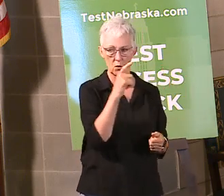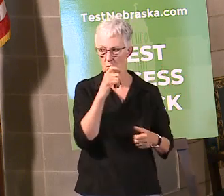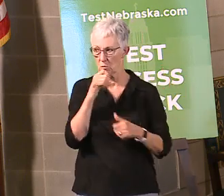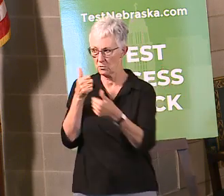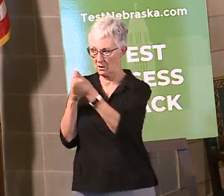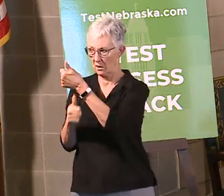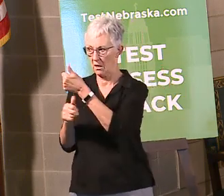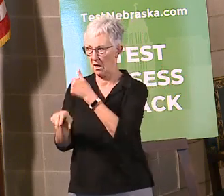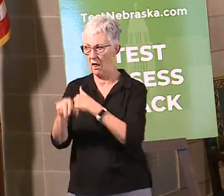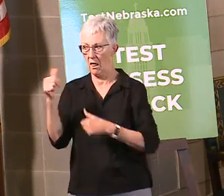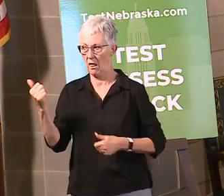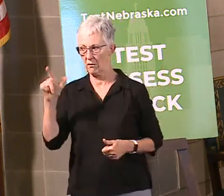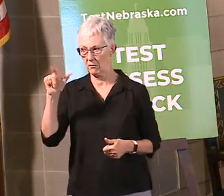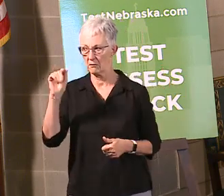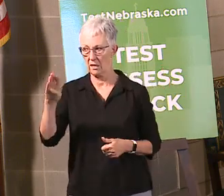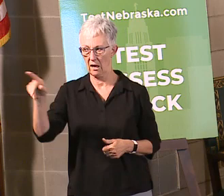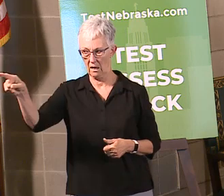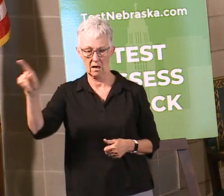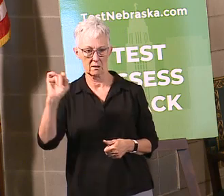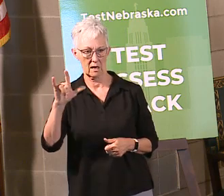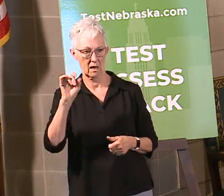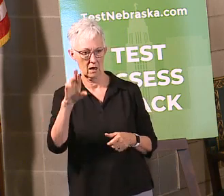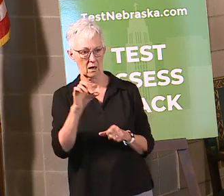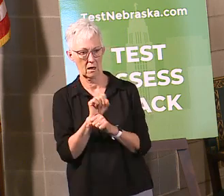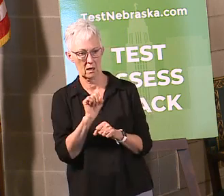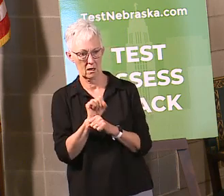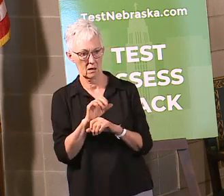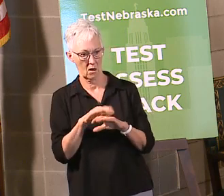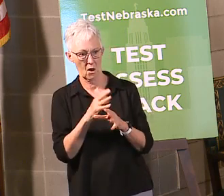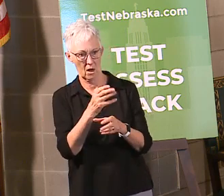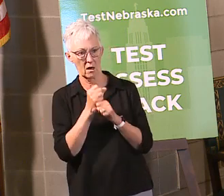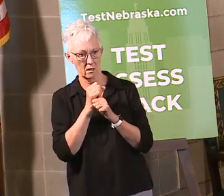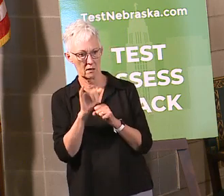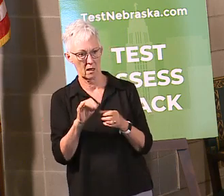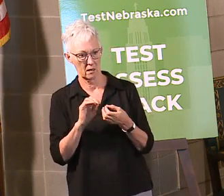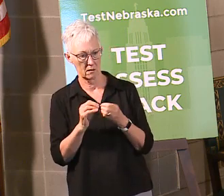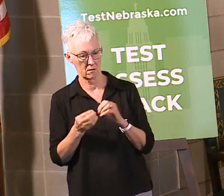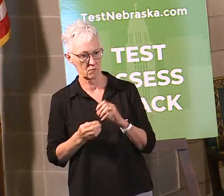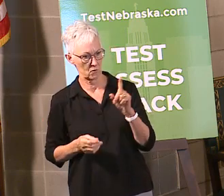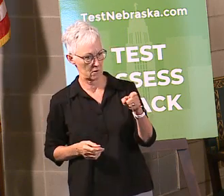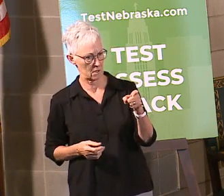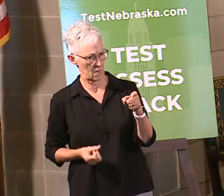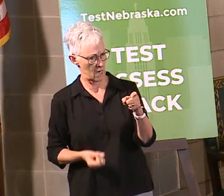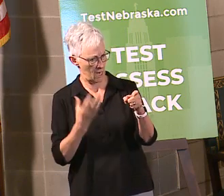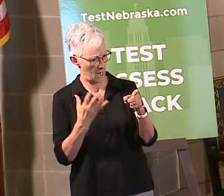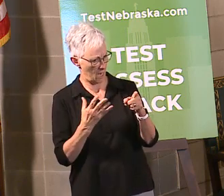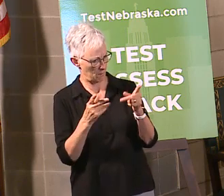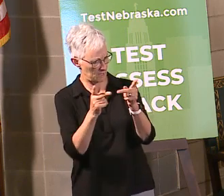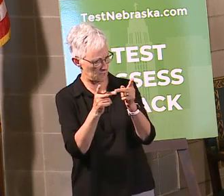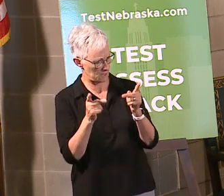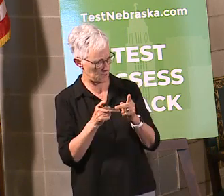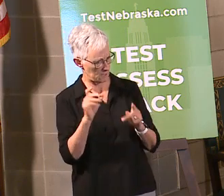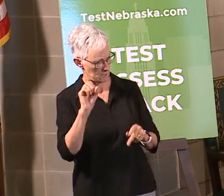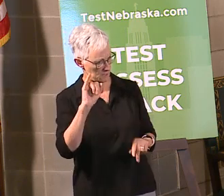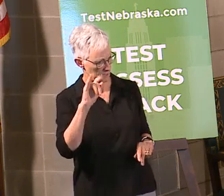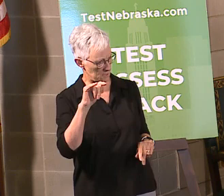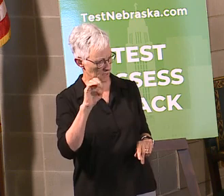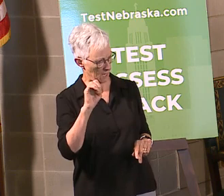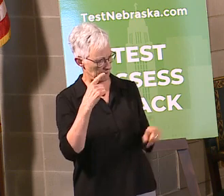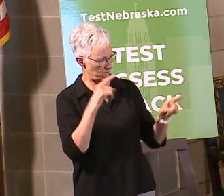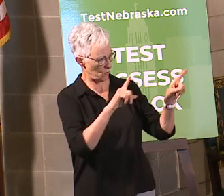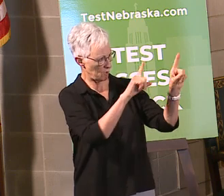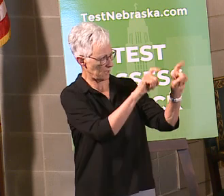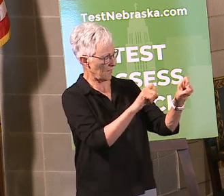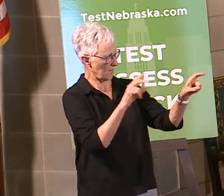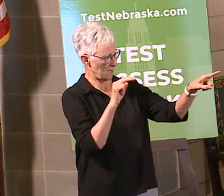working on getting that data for you, Paul. Where are you at on the number of sites? Are you still rotating 4 around, or are you up to 6? Yeah,